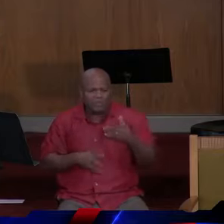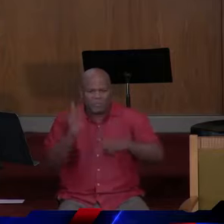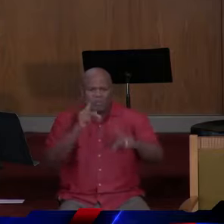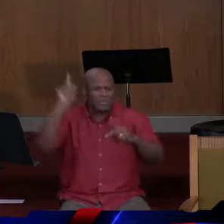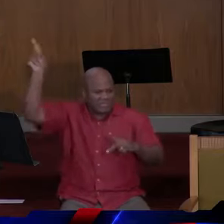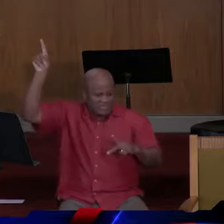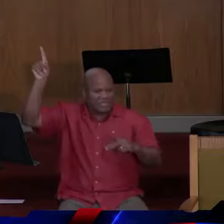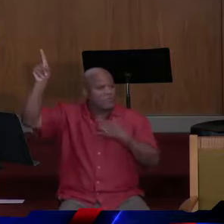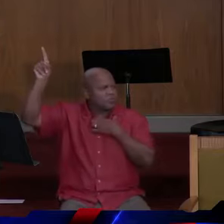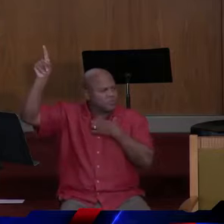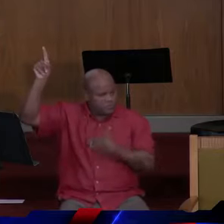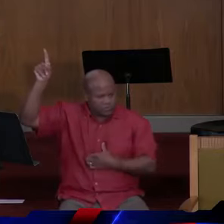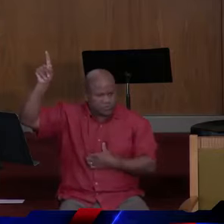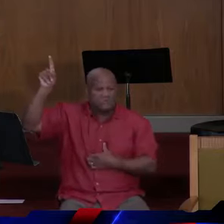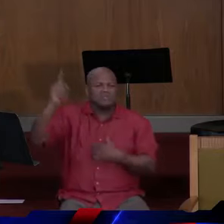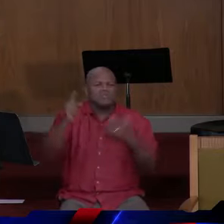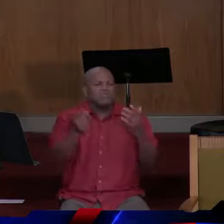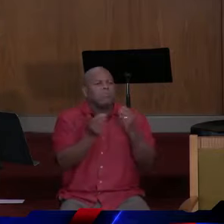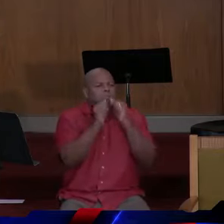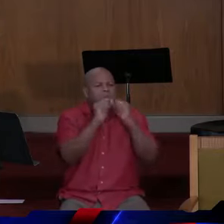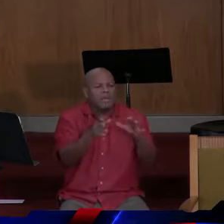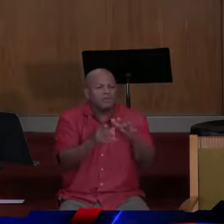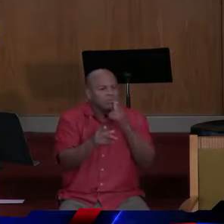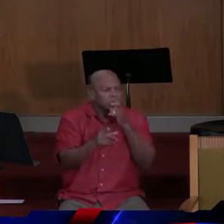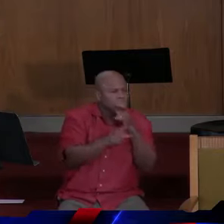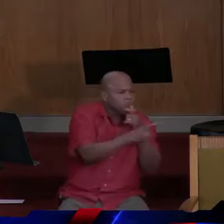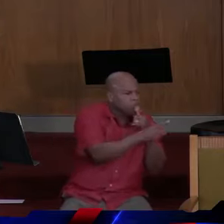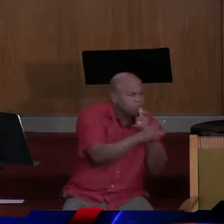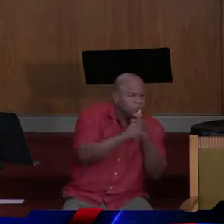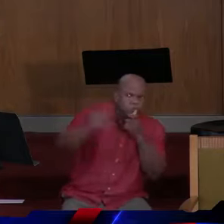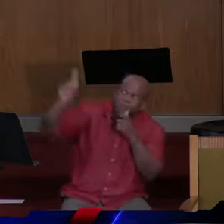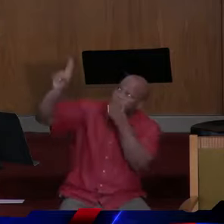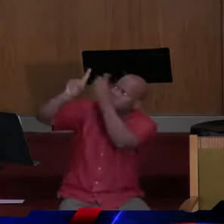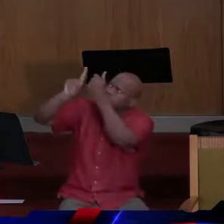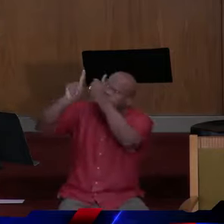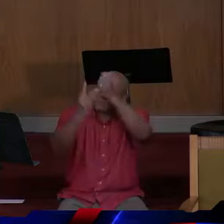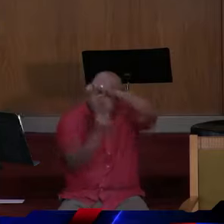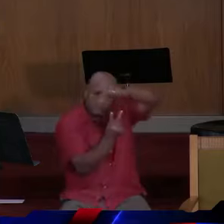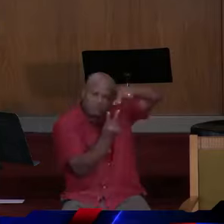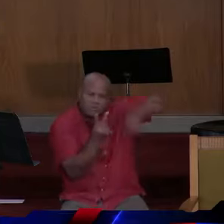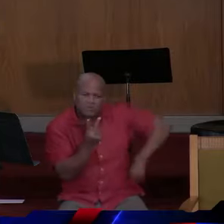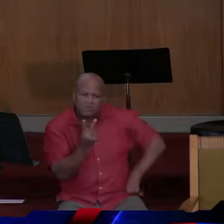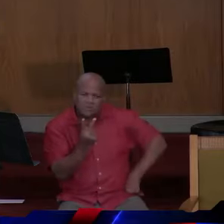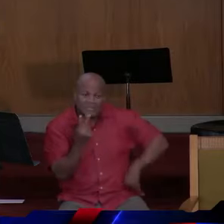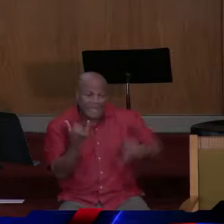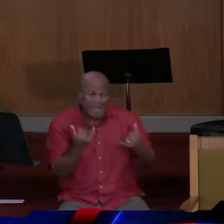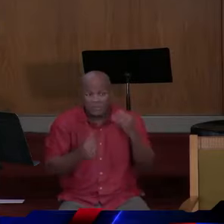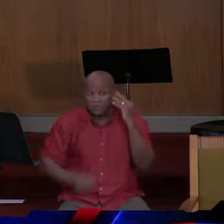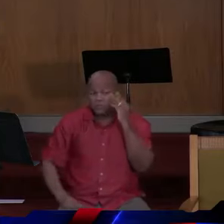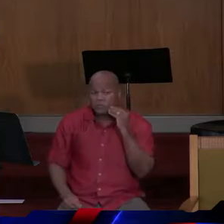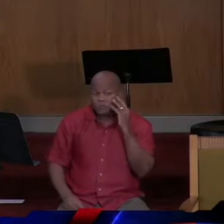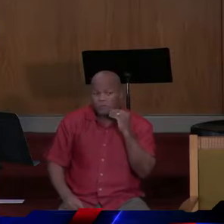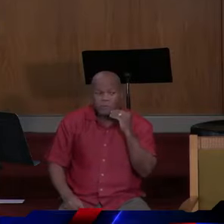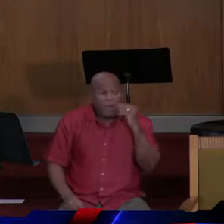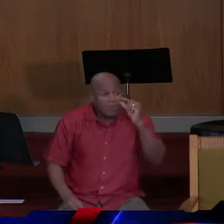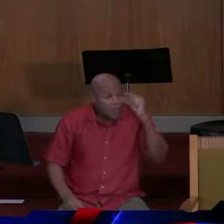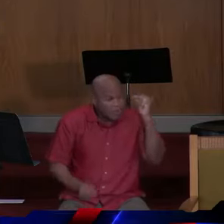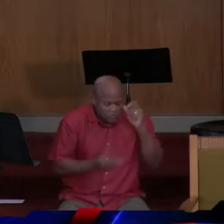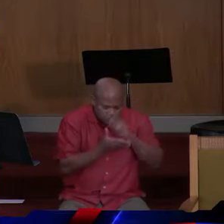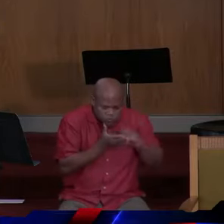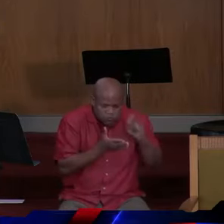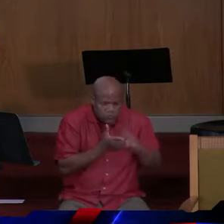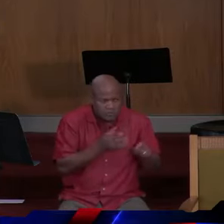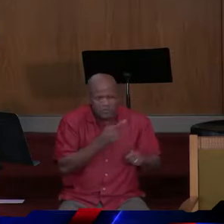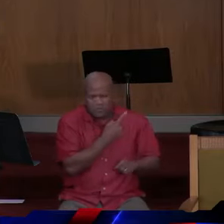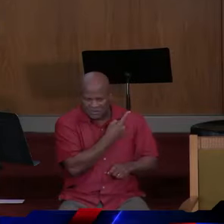he desires to bless. Can I get a witness? Now, again, this is experiential. Moses wrote this, but Moses